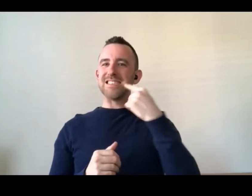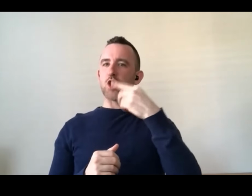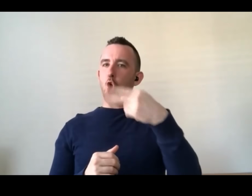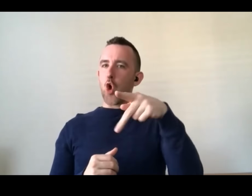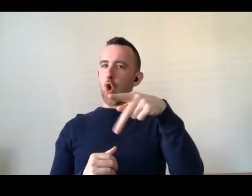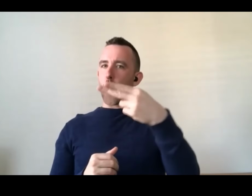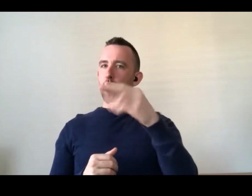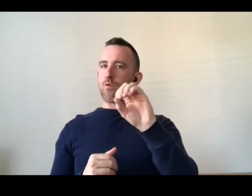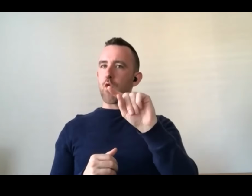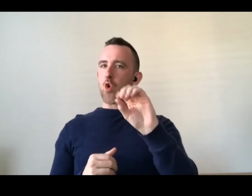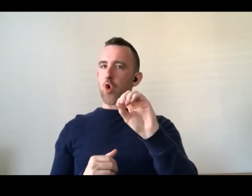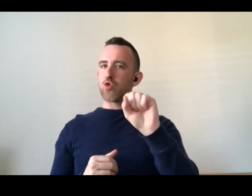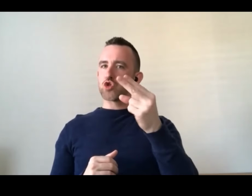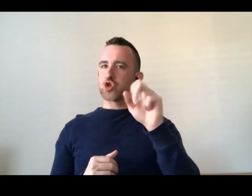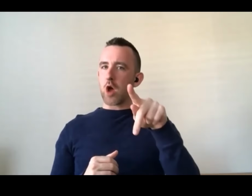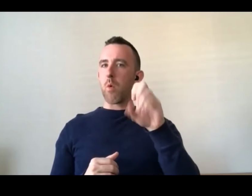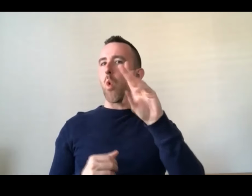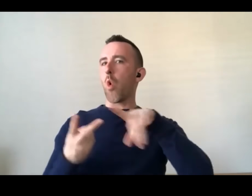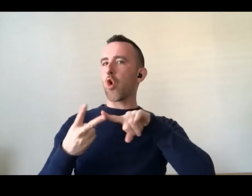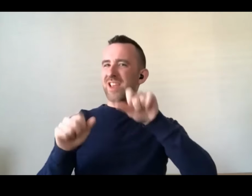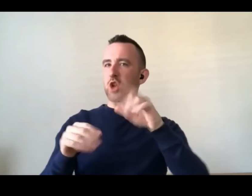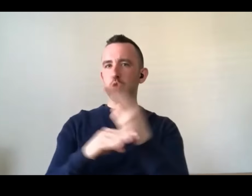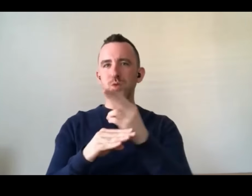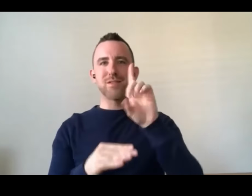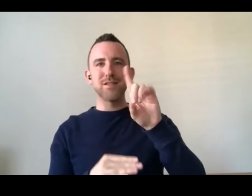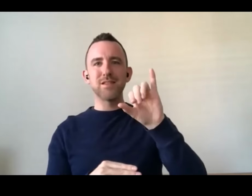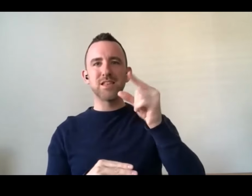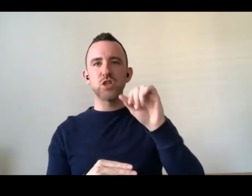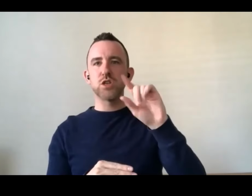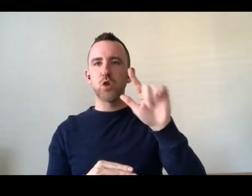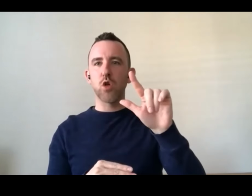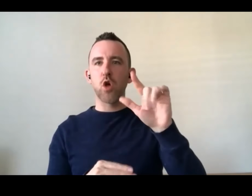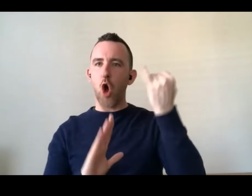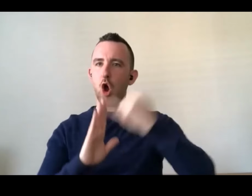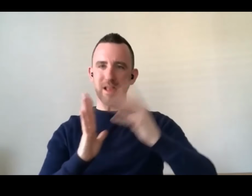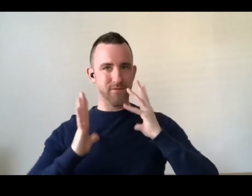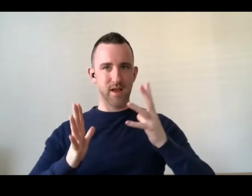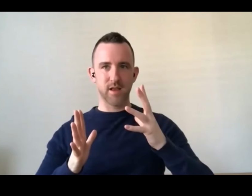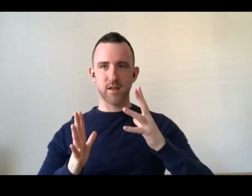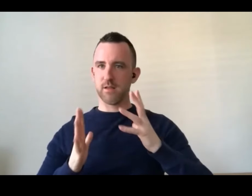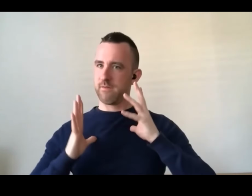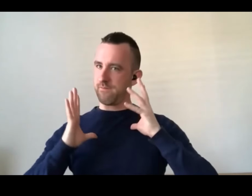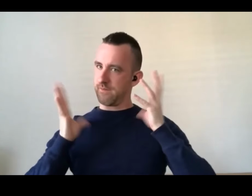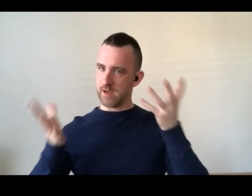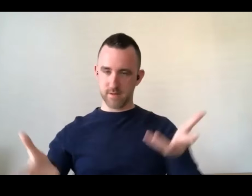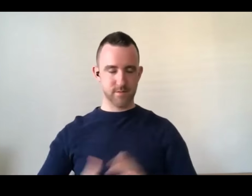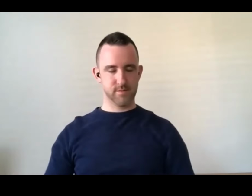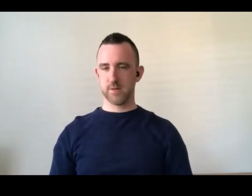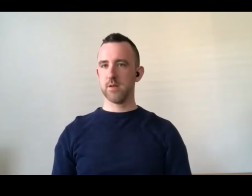it's okay to use digital art. Those are fine. Those are totally fine.